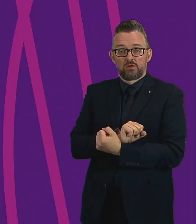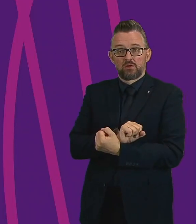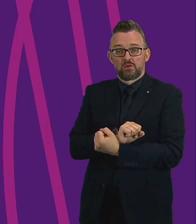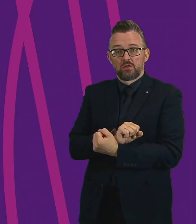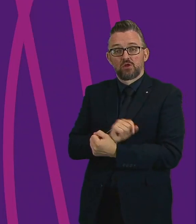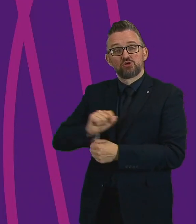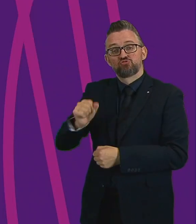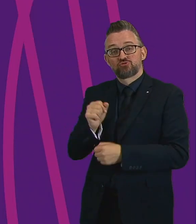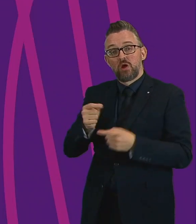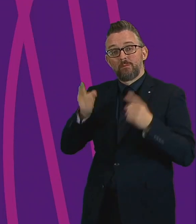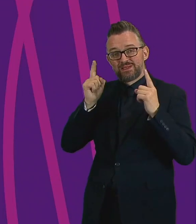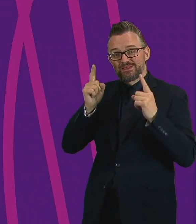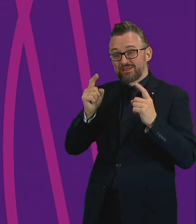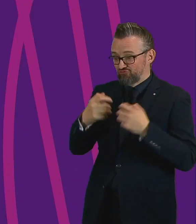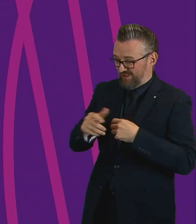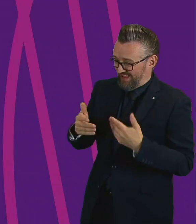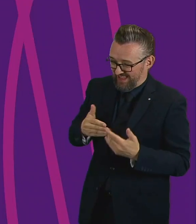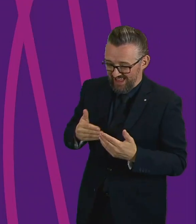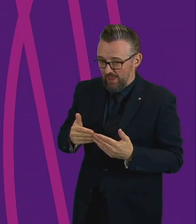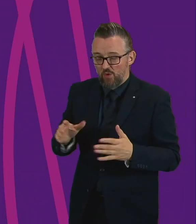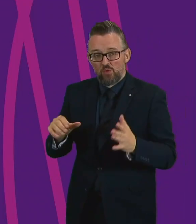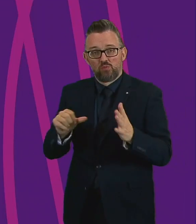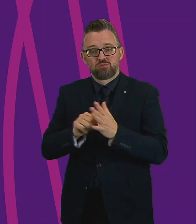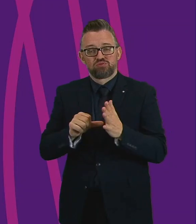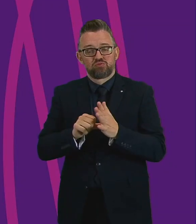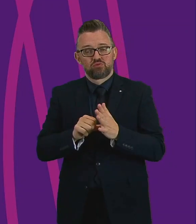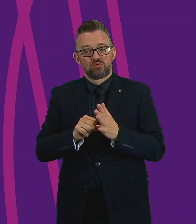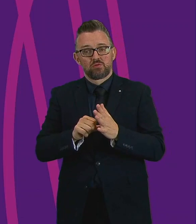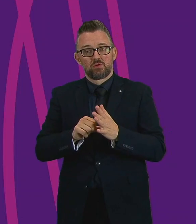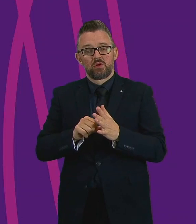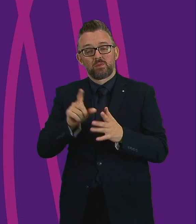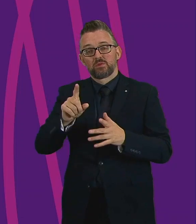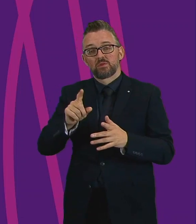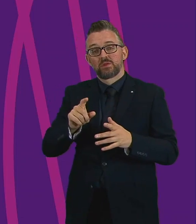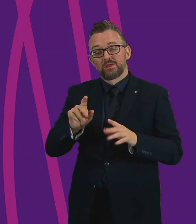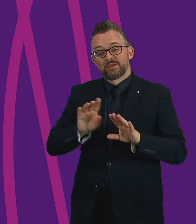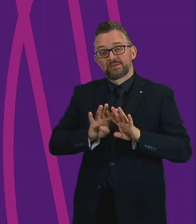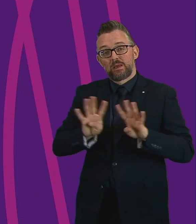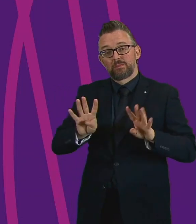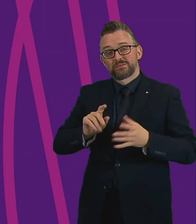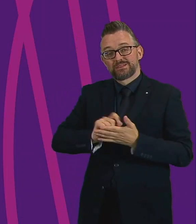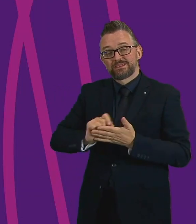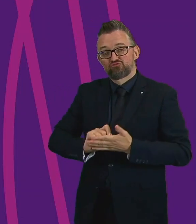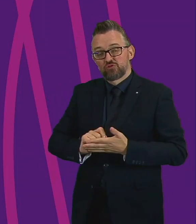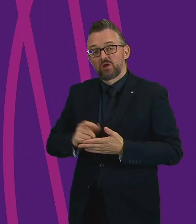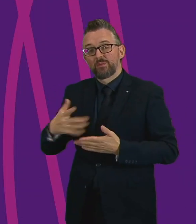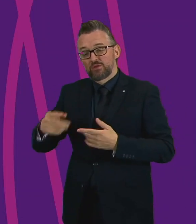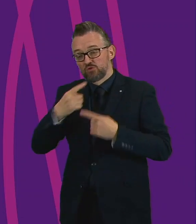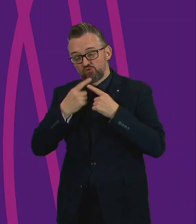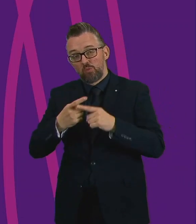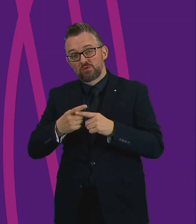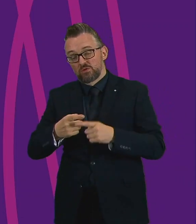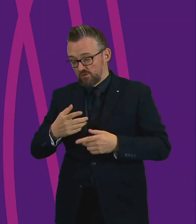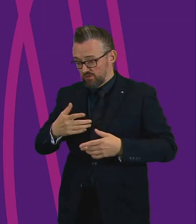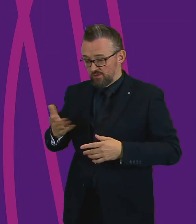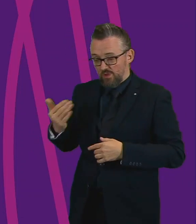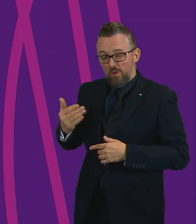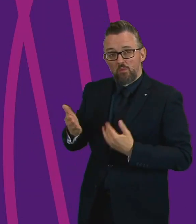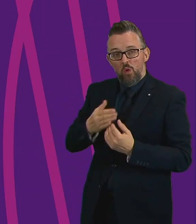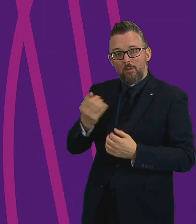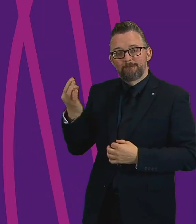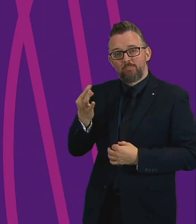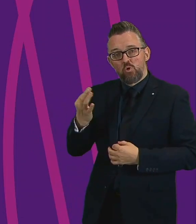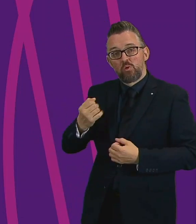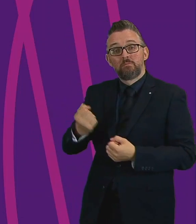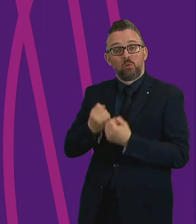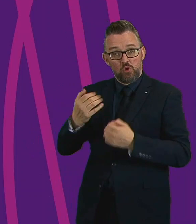Scottish ministers have, despite them performing heroically. The Cabinet Secretary rightly requested the devolution of more powers, particularly borrowing. However, we